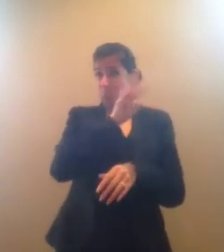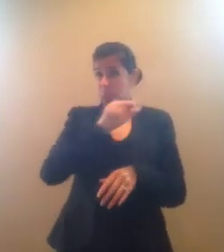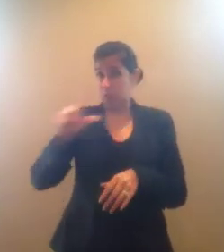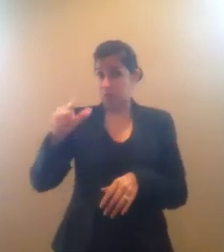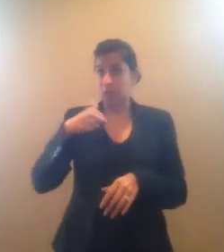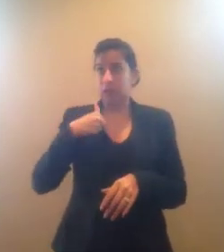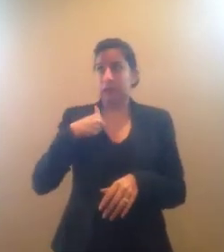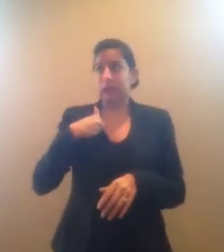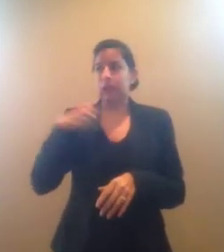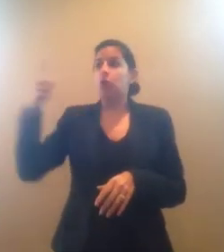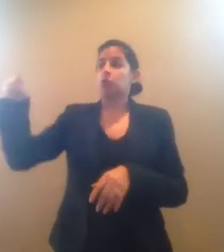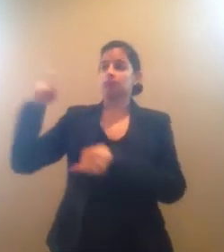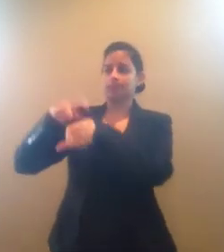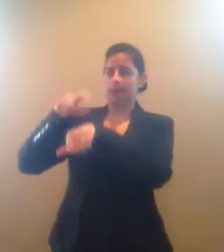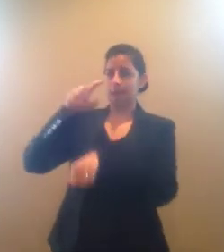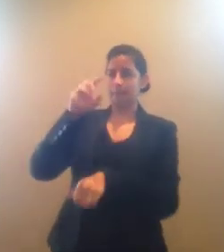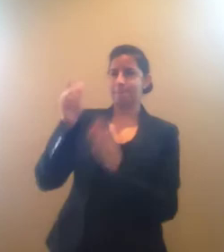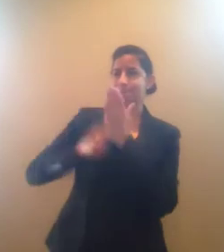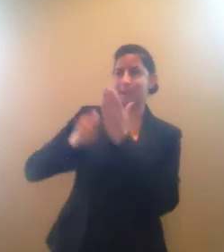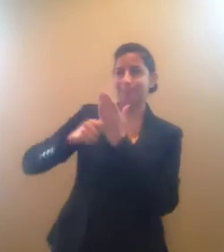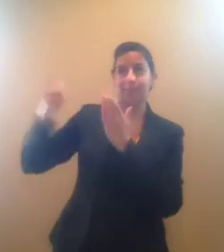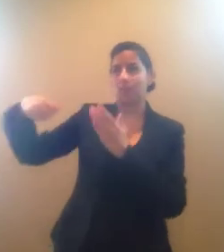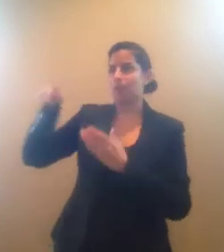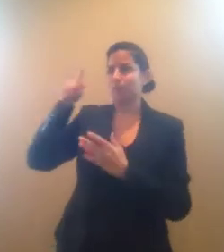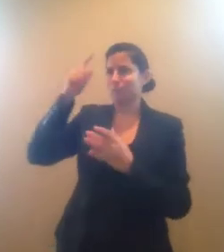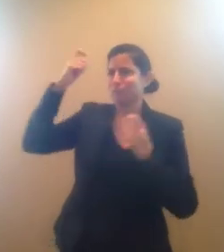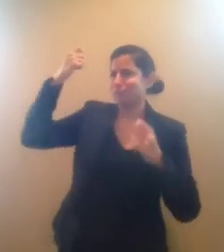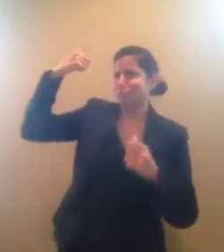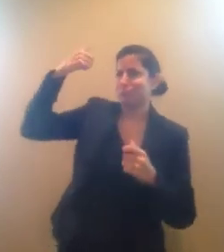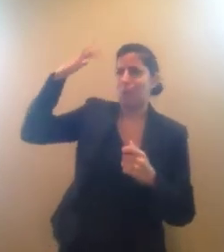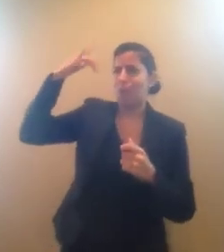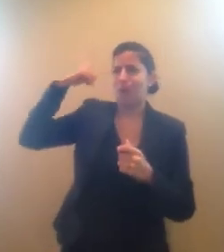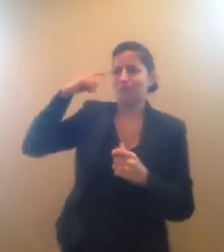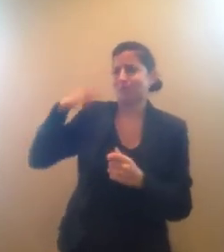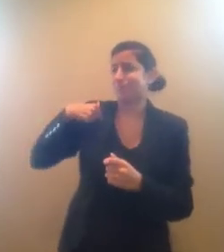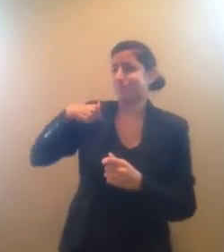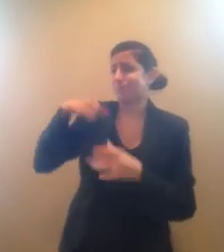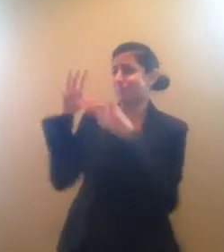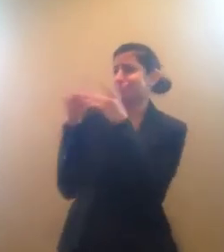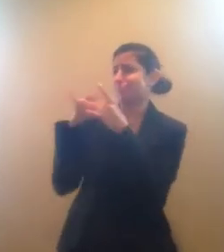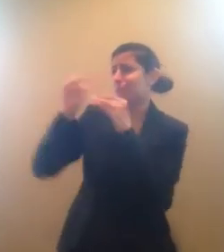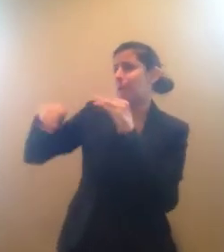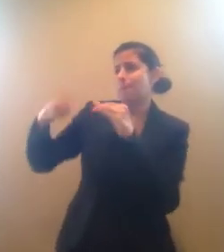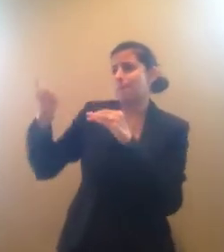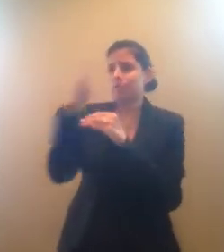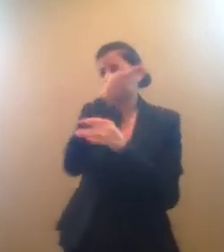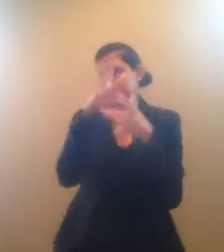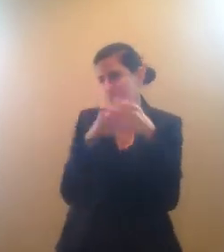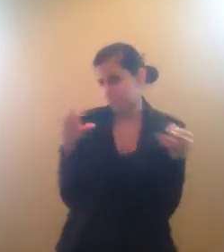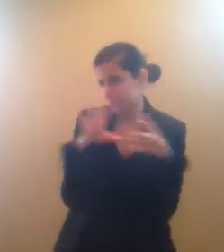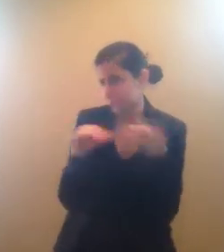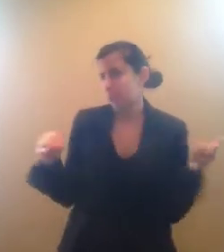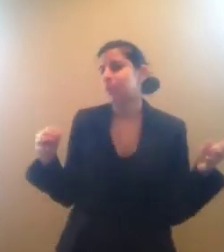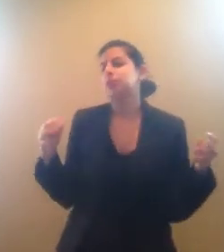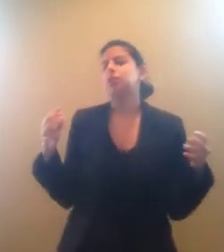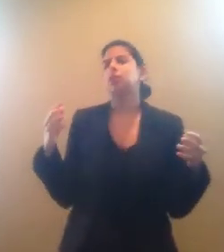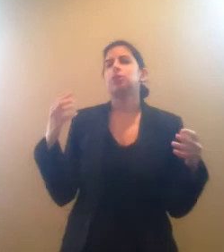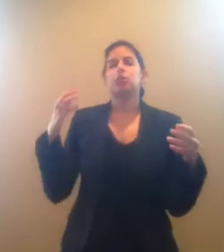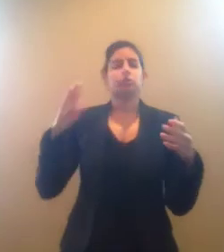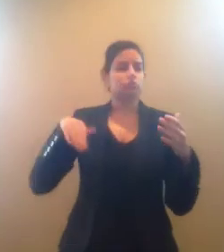run. So I went back to Korea and I went back to Unsuk's village and she was gone. And the house that I had spent time in was